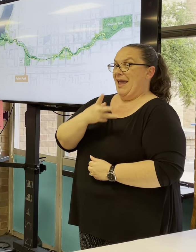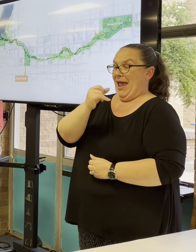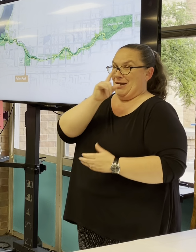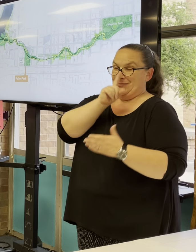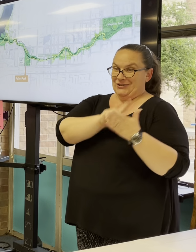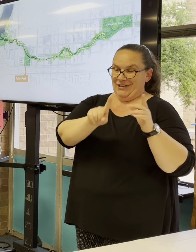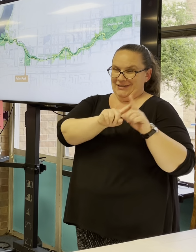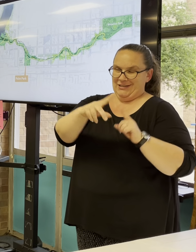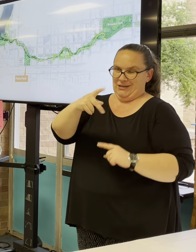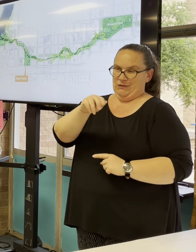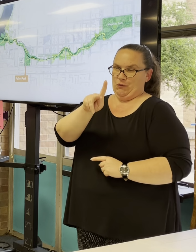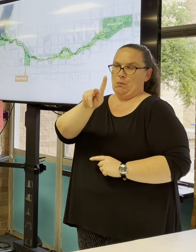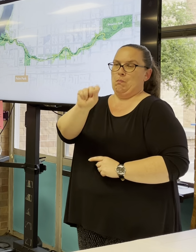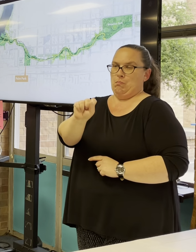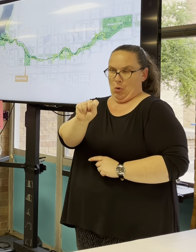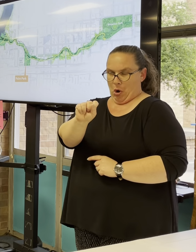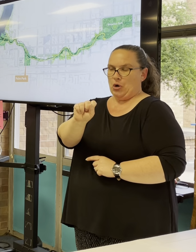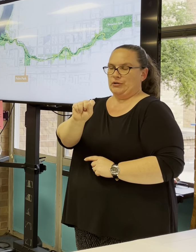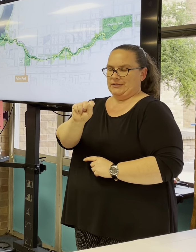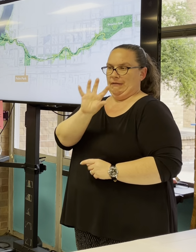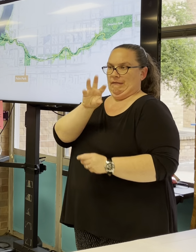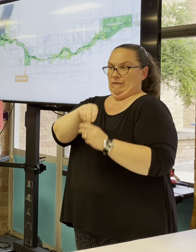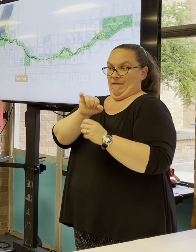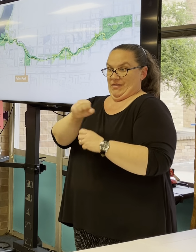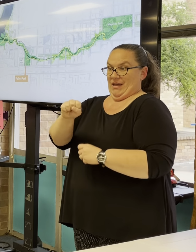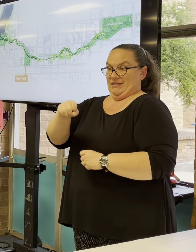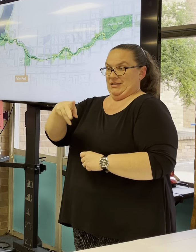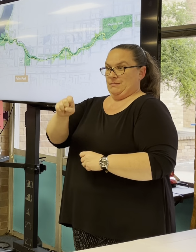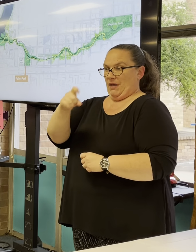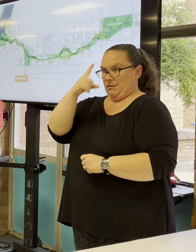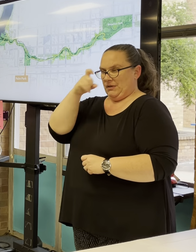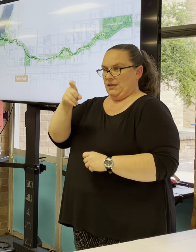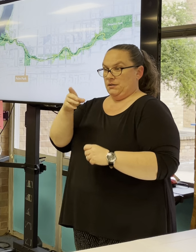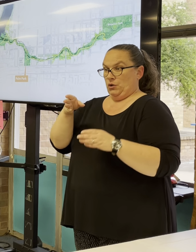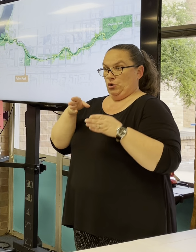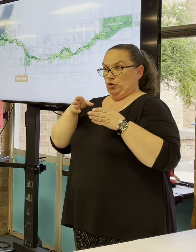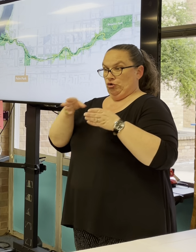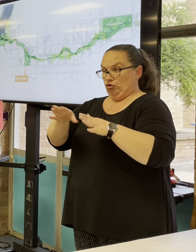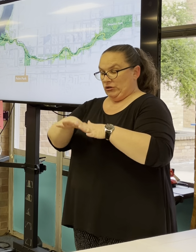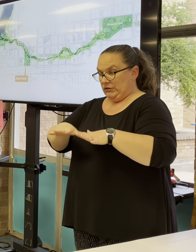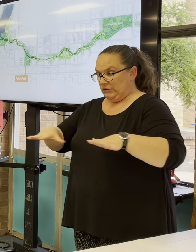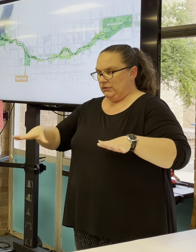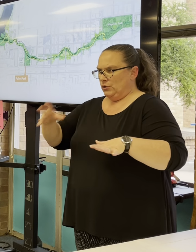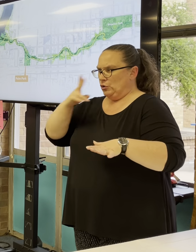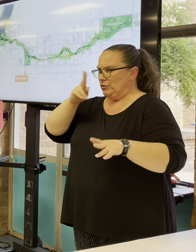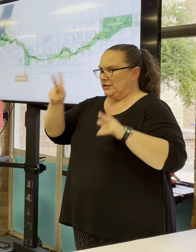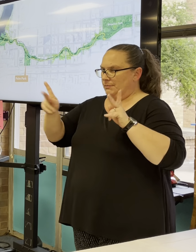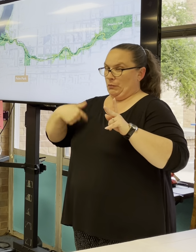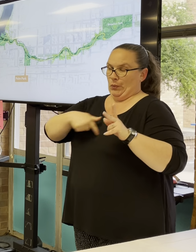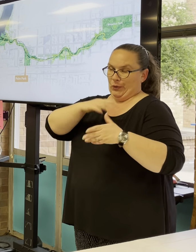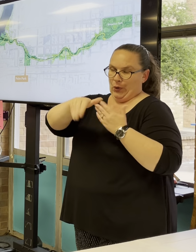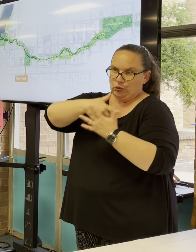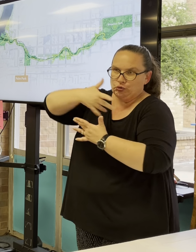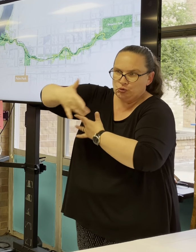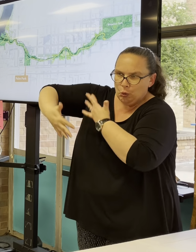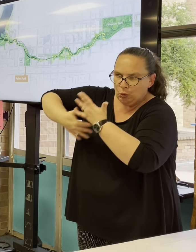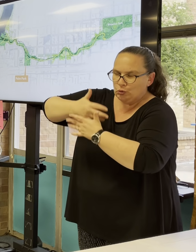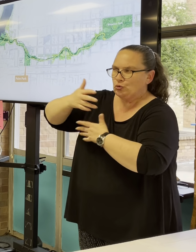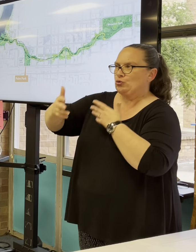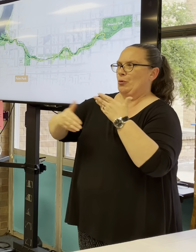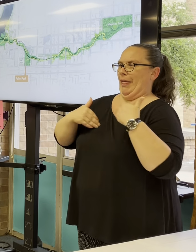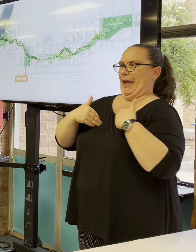important invitations into that space, because they're at street level and you can see people, and we're all social animals, and we